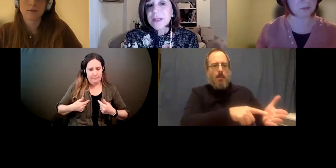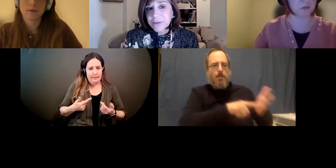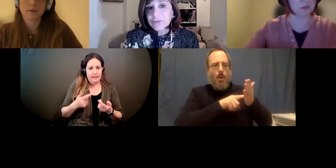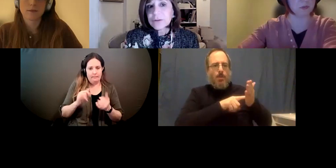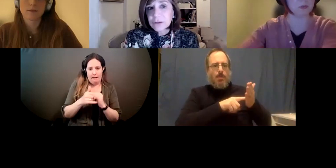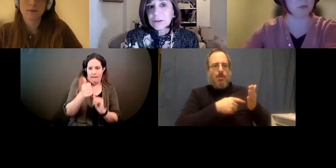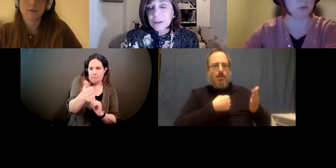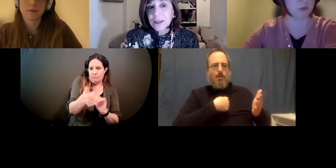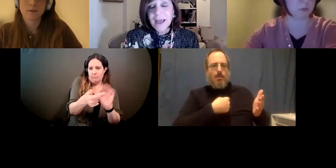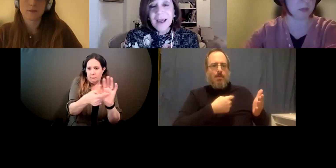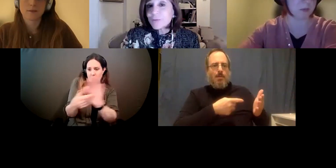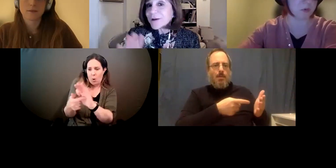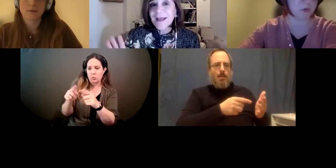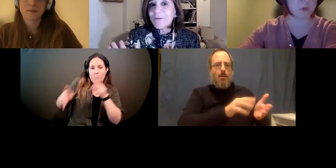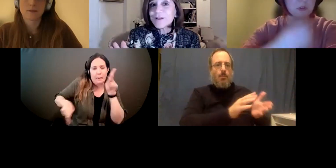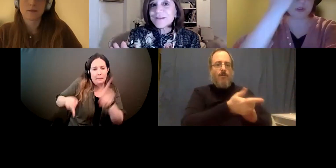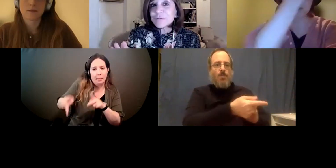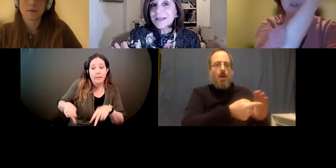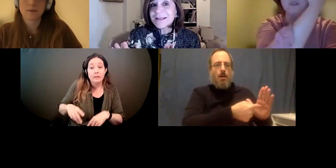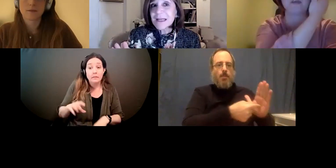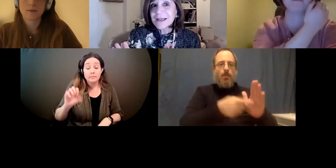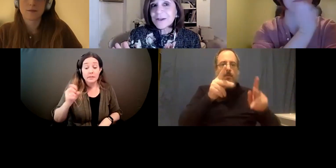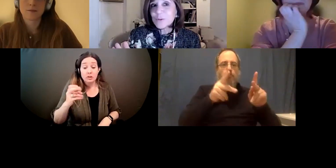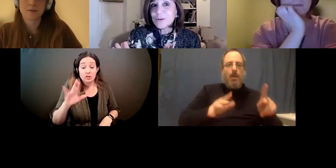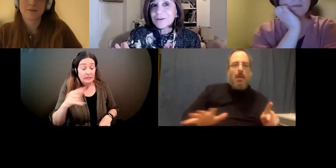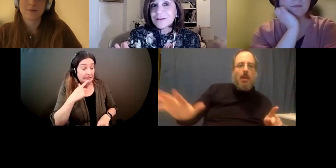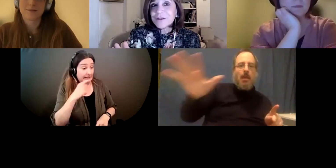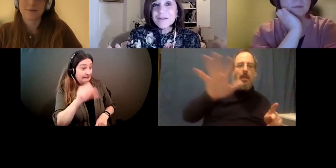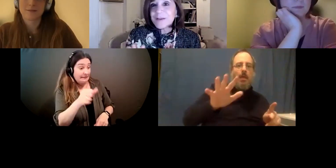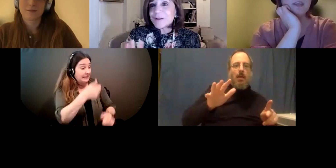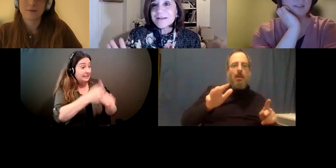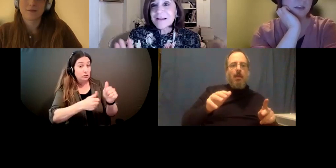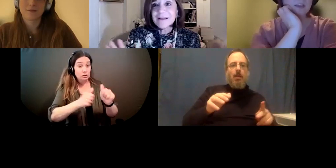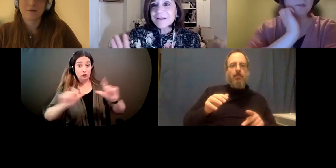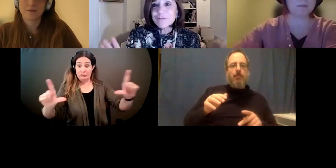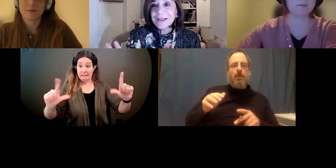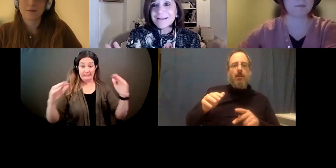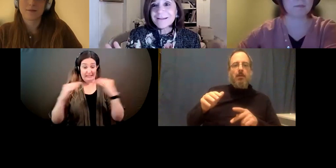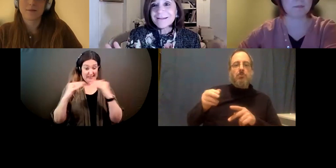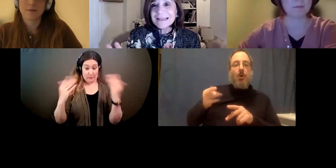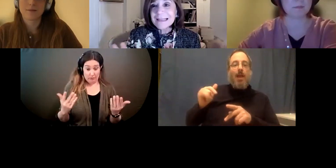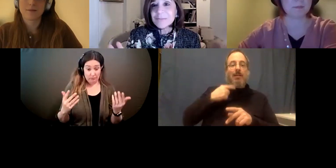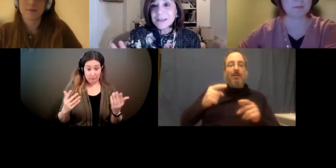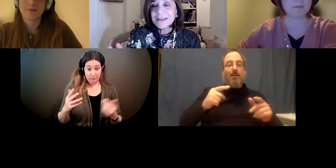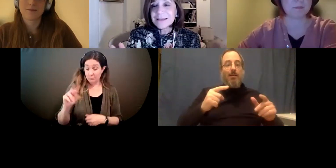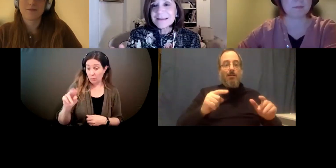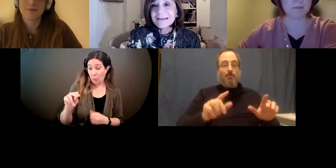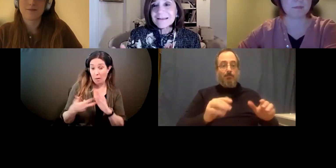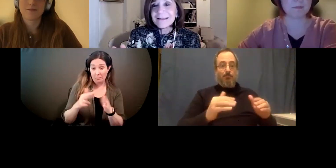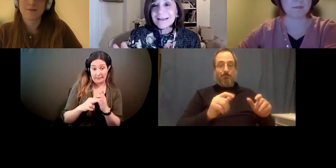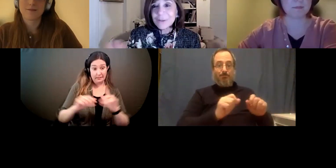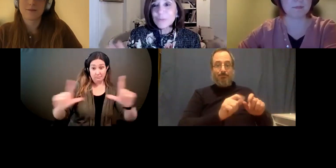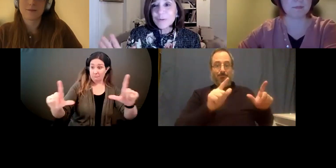themselves. Yes. to people who every screen is them. not equal. Just because it's on Exactly. a screen does not mean